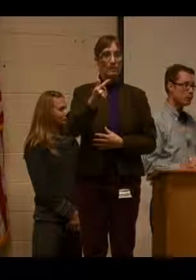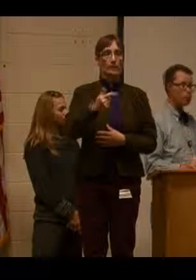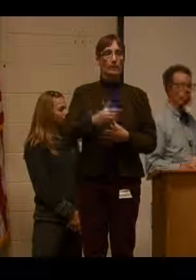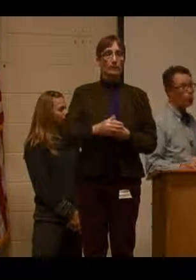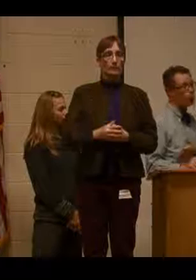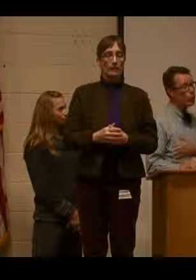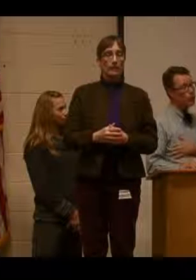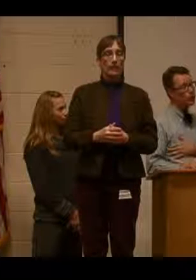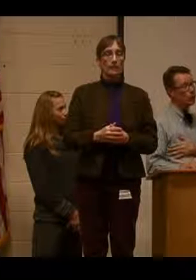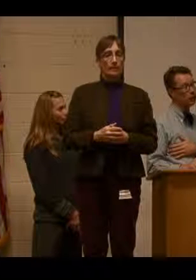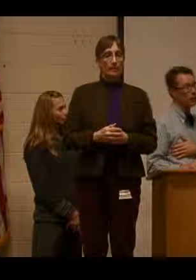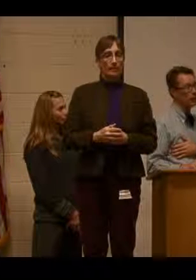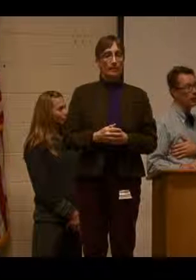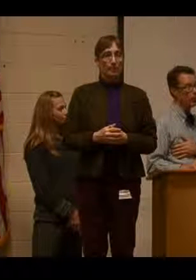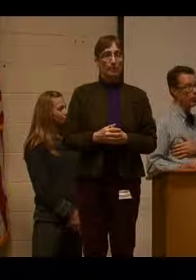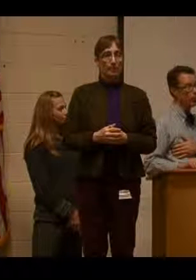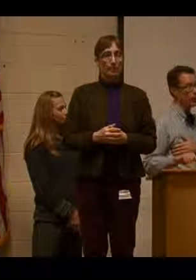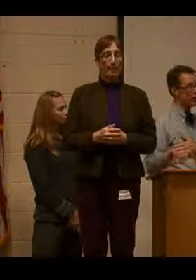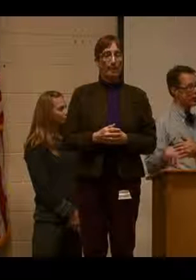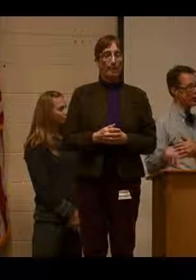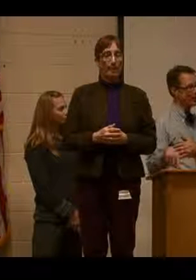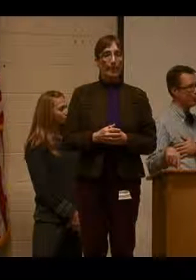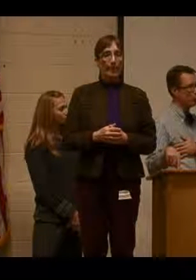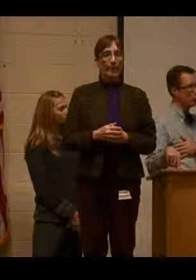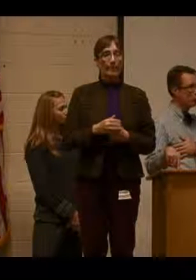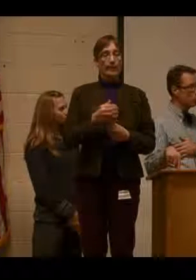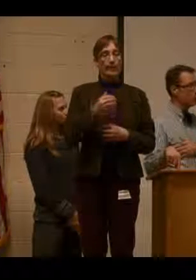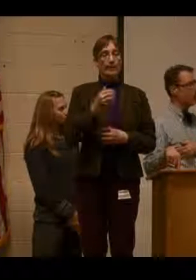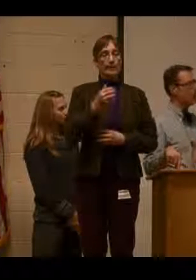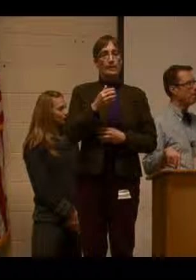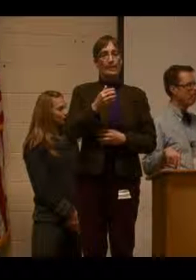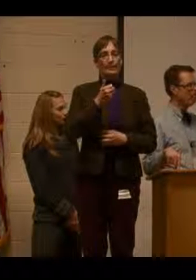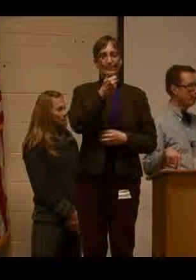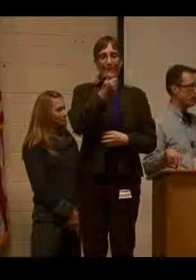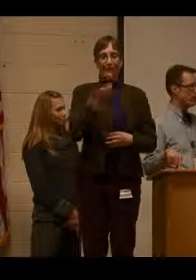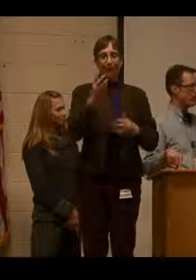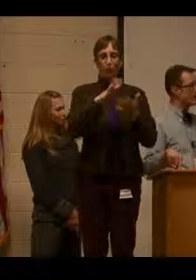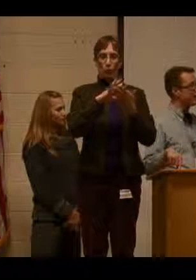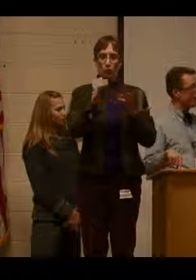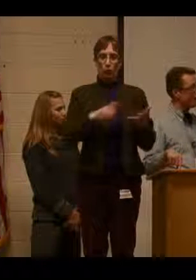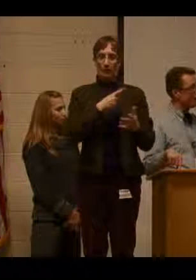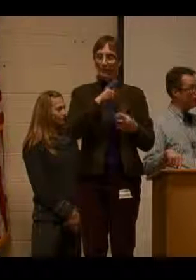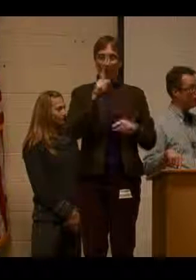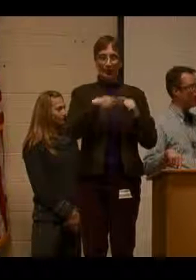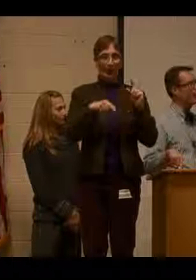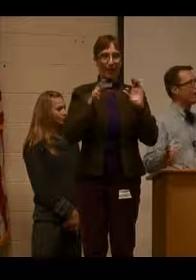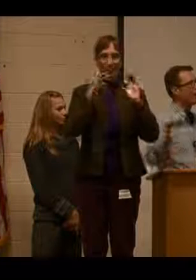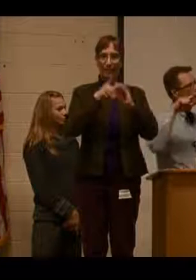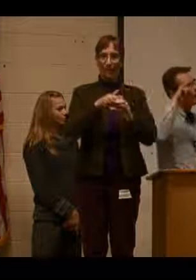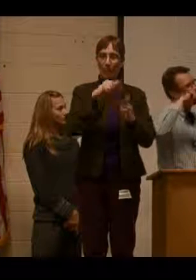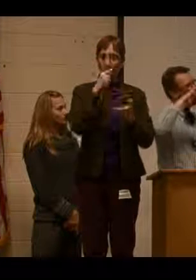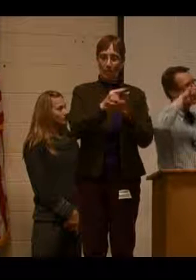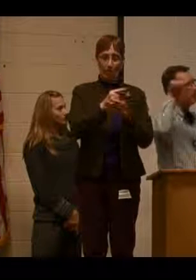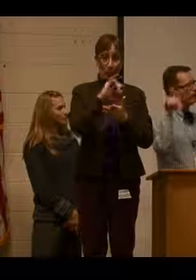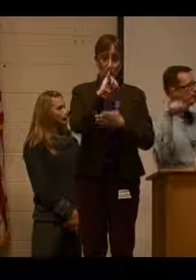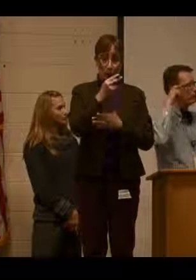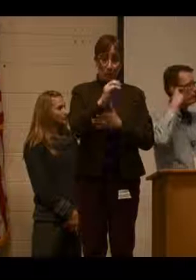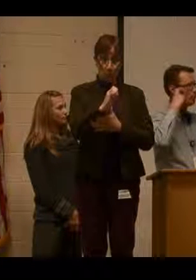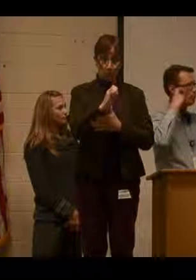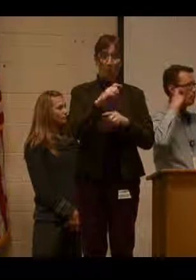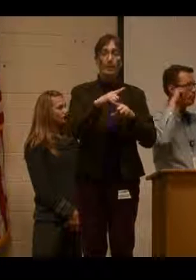in graduation this June, but can graduate in December. They may be moving to Bridges in January,